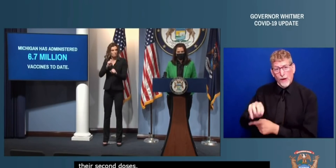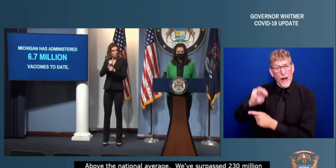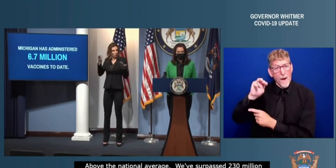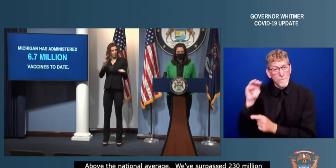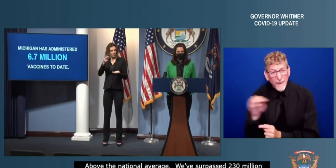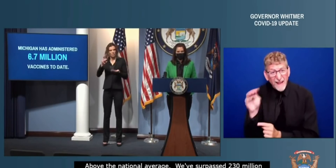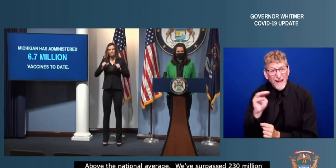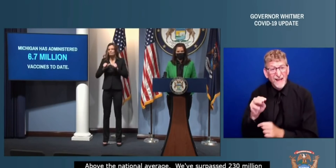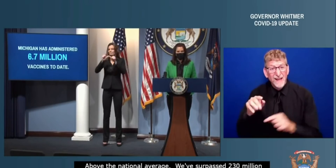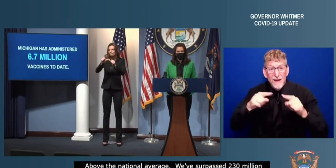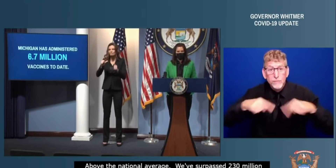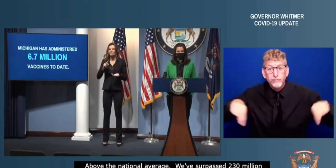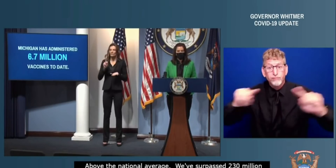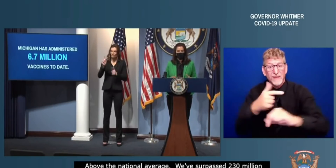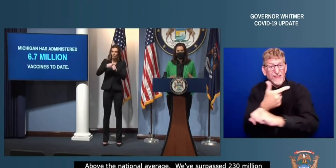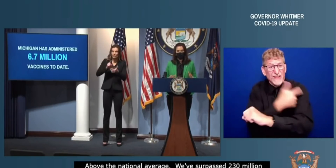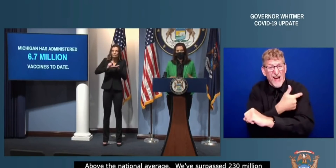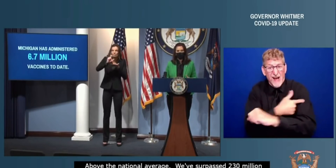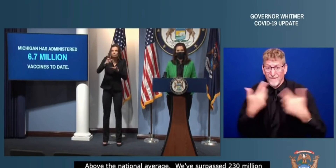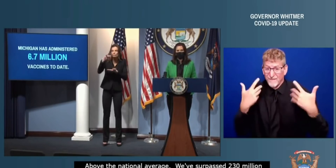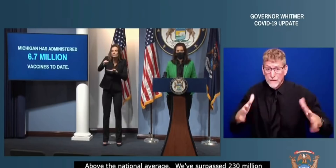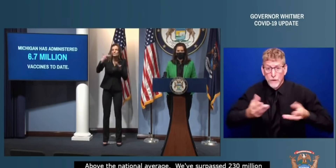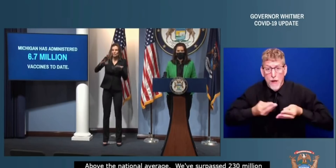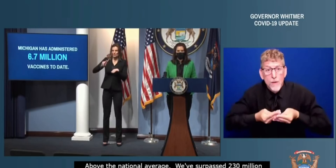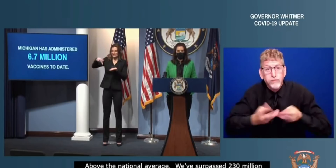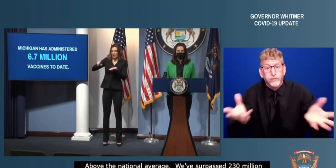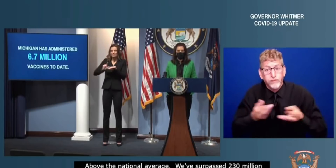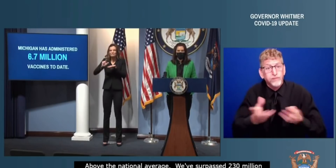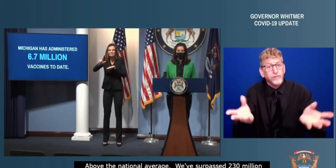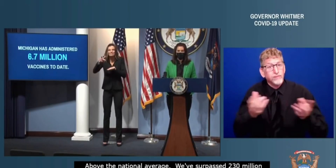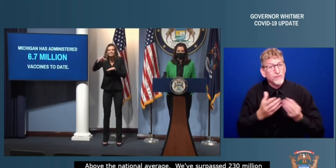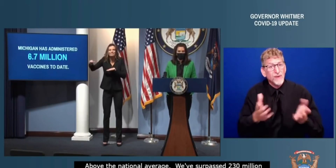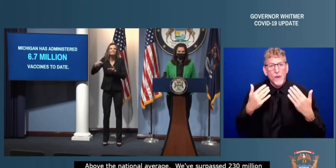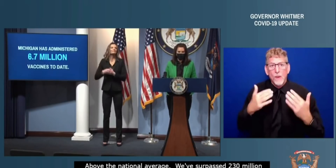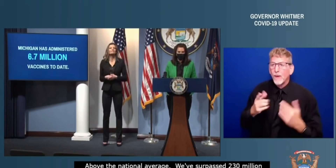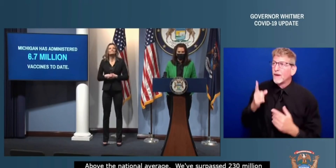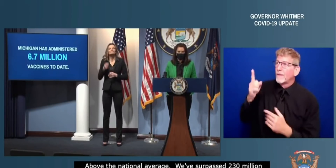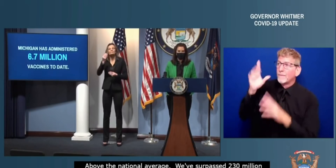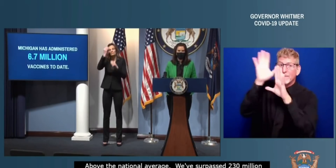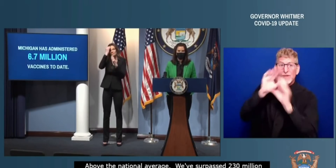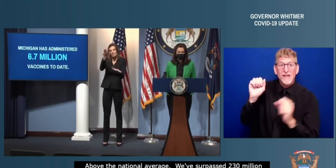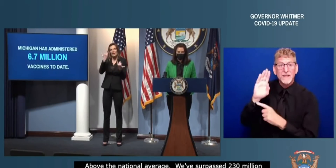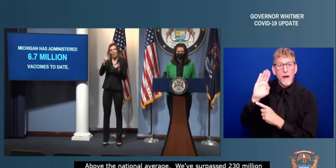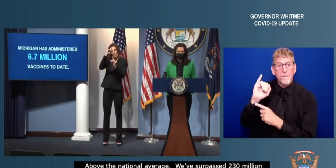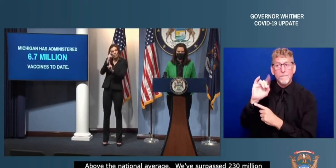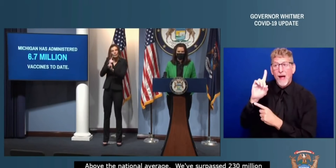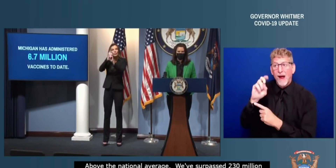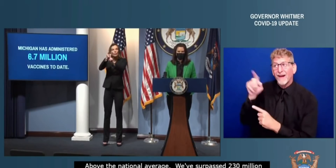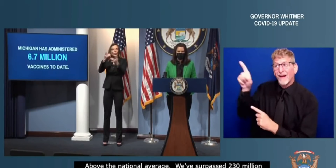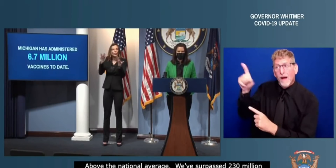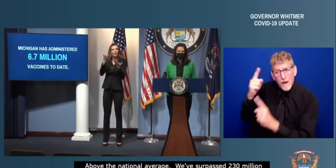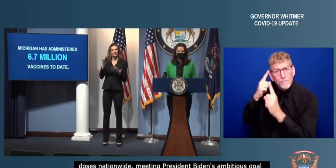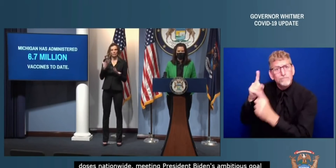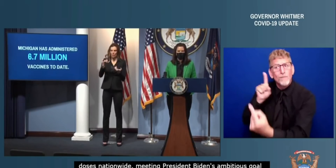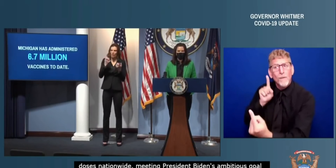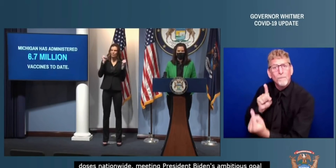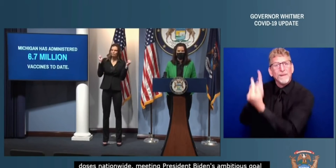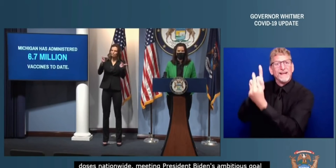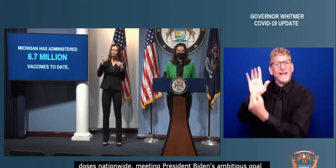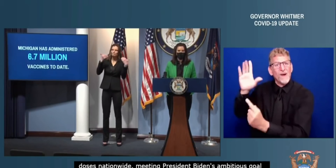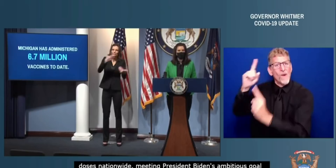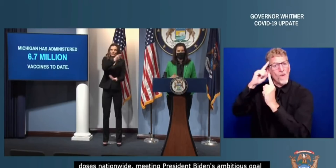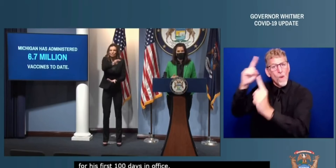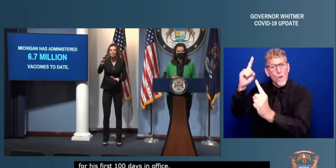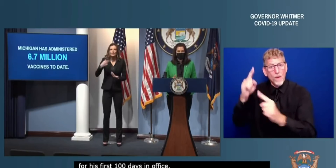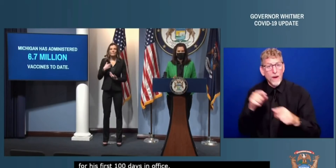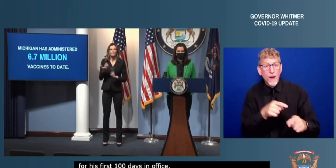first 100 days in office. These are hopeful numbers. So if you haven't already, get your shot. Dr. Khaldun will be